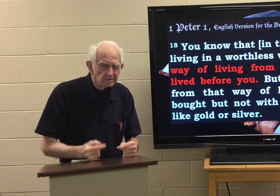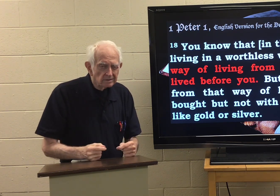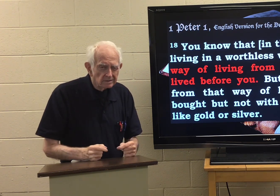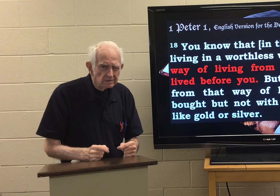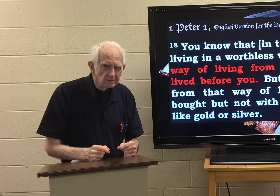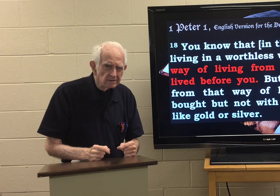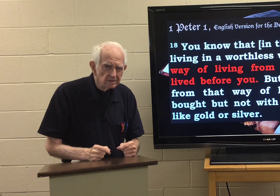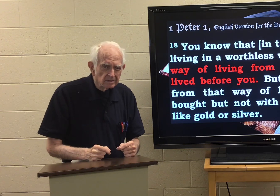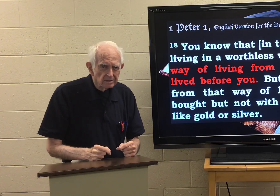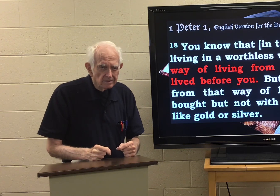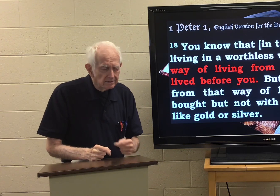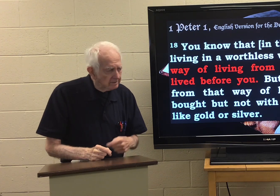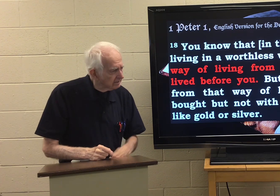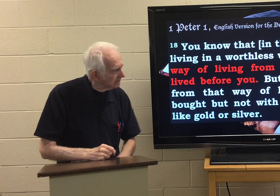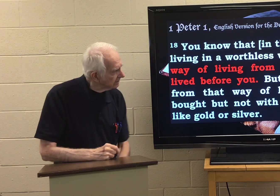sin.